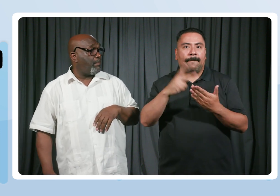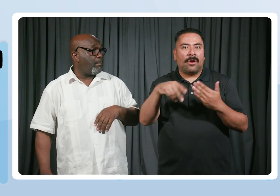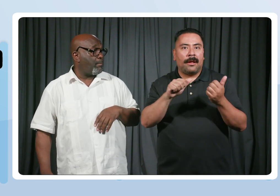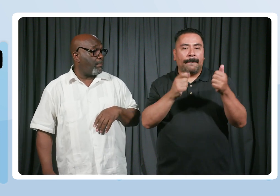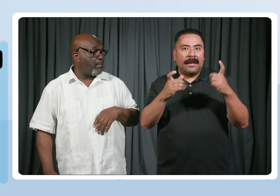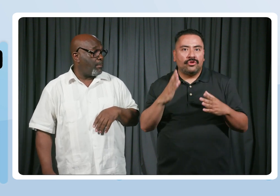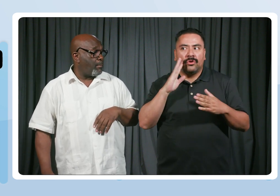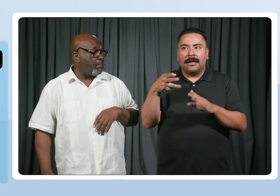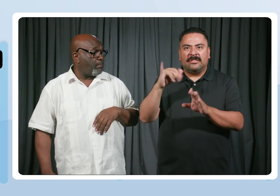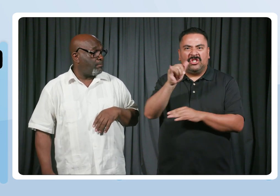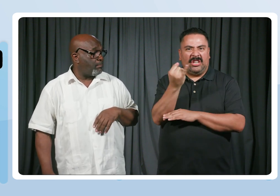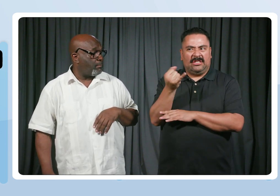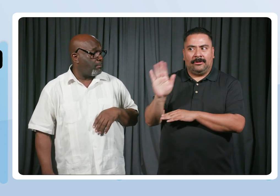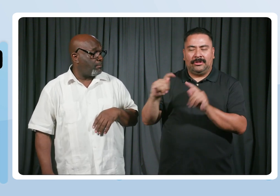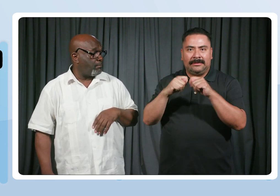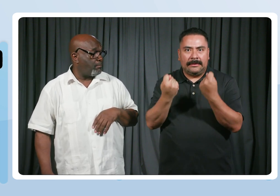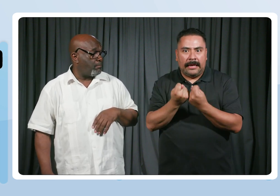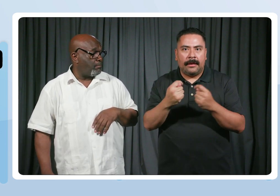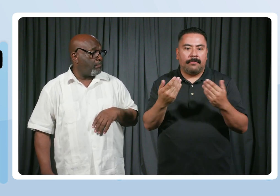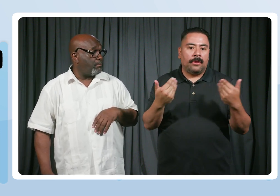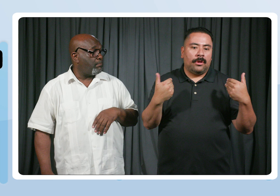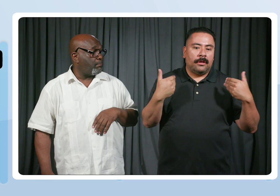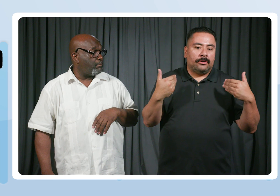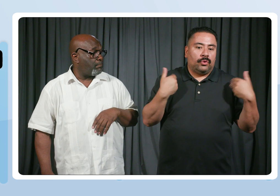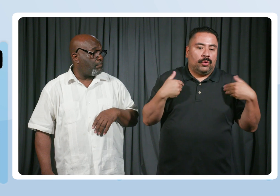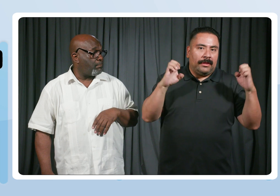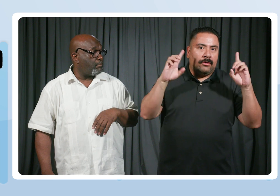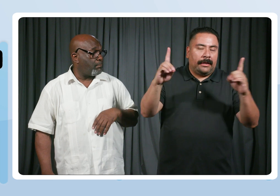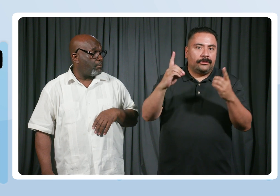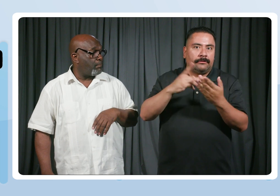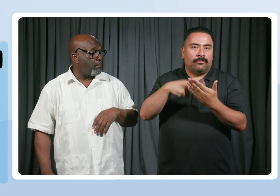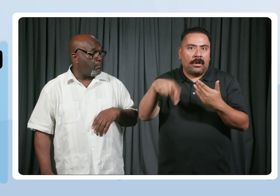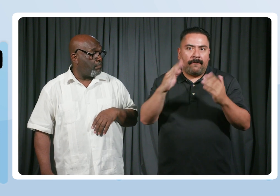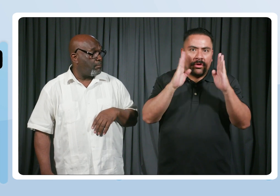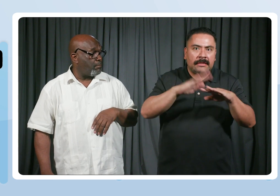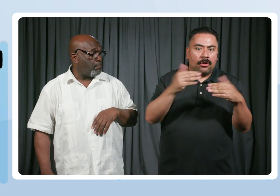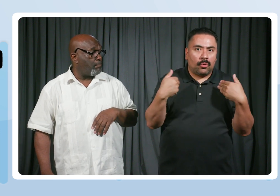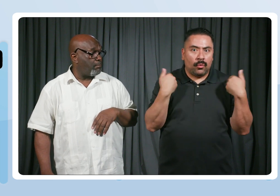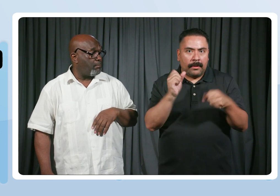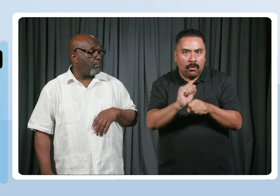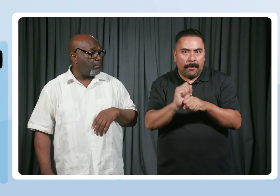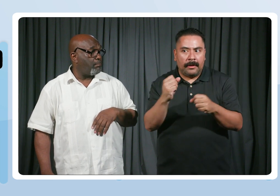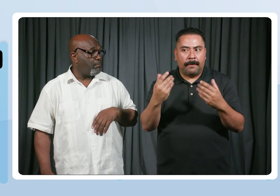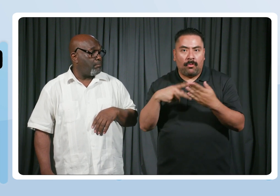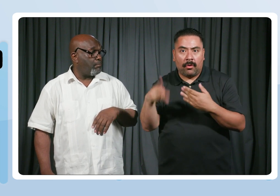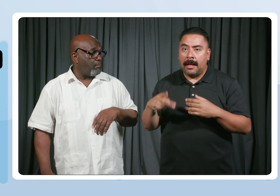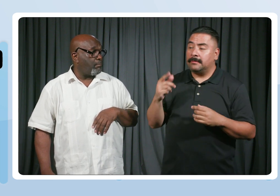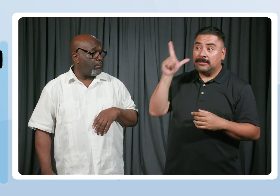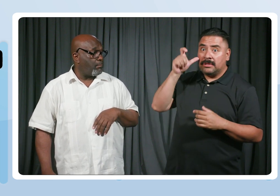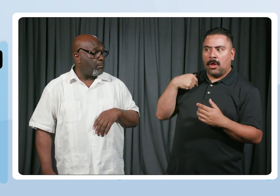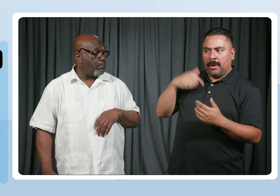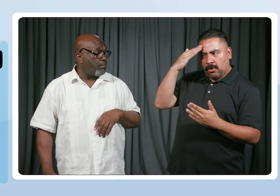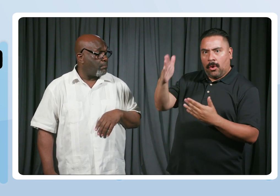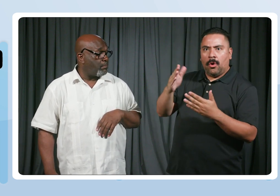Youth, and Human Services team. I focus on youth employment and youth enrichment programs. And we know that youth employment is one of the mayor's